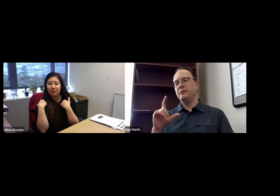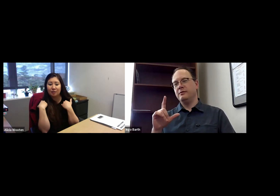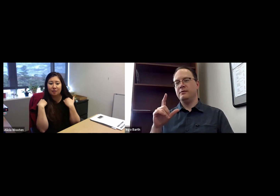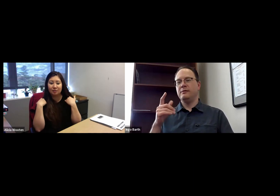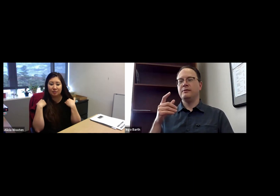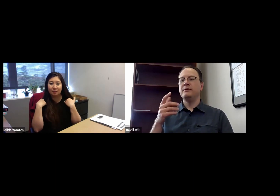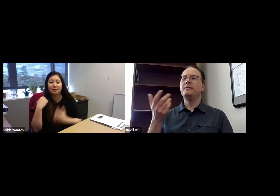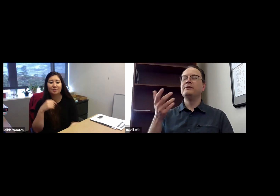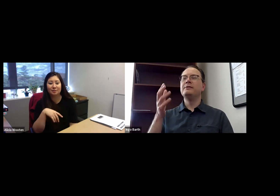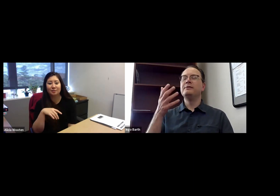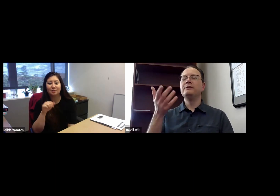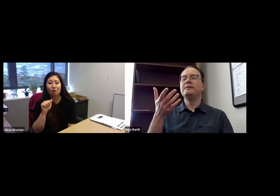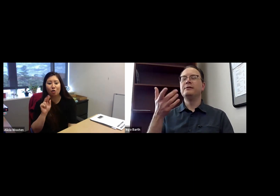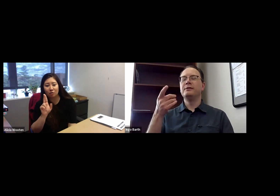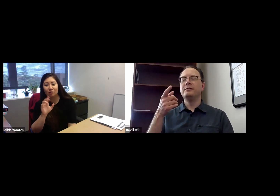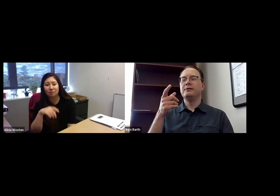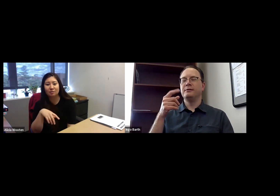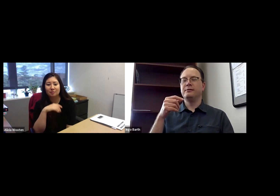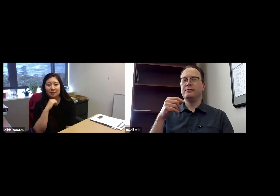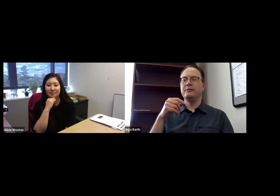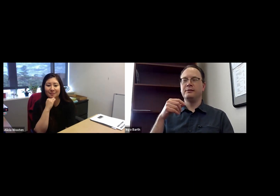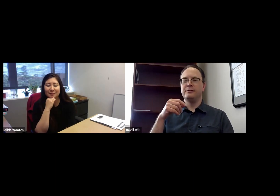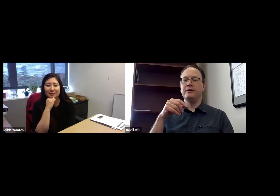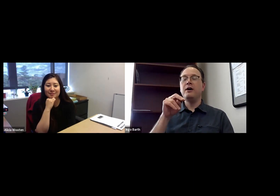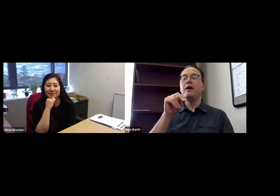who is responsible?